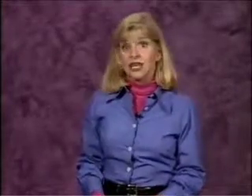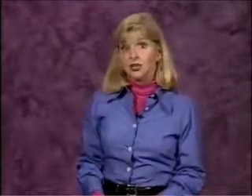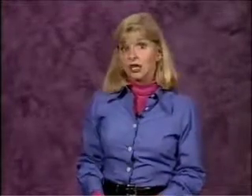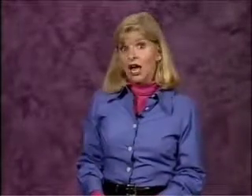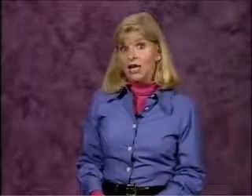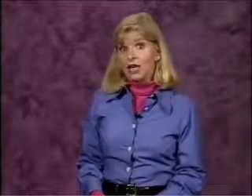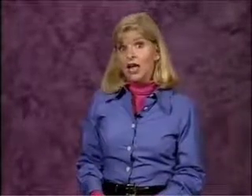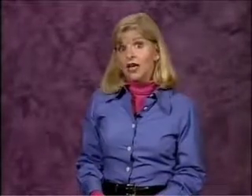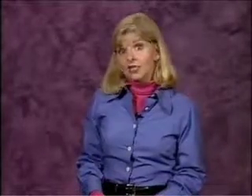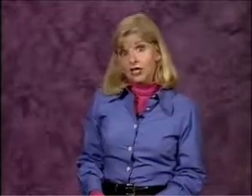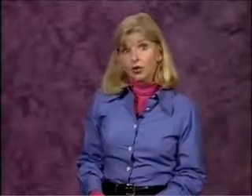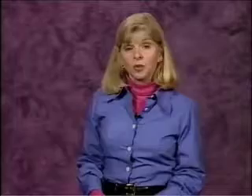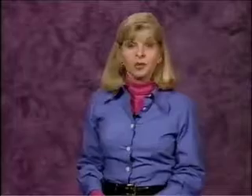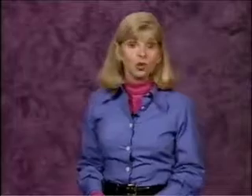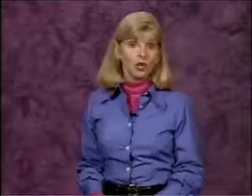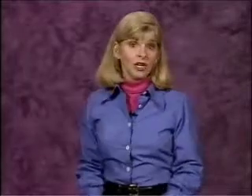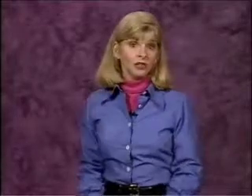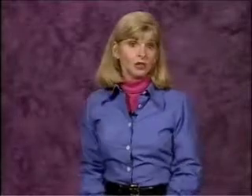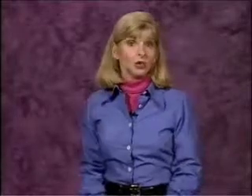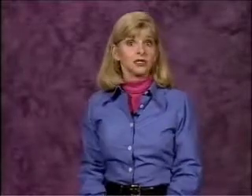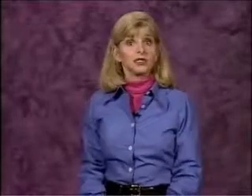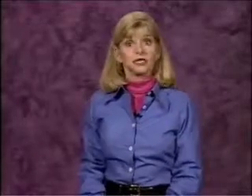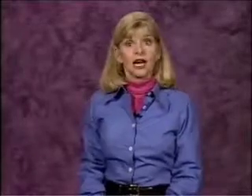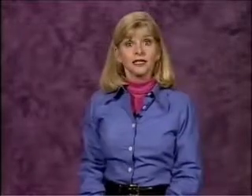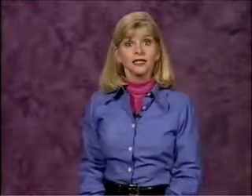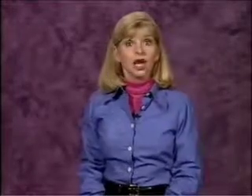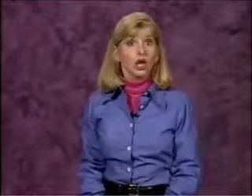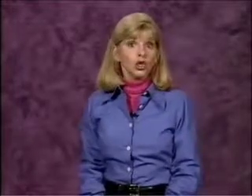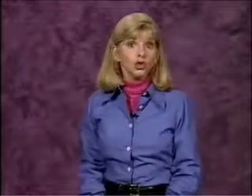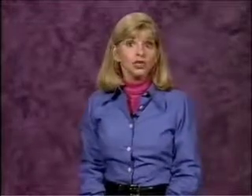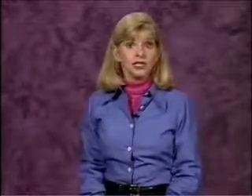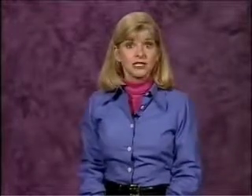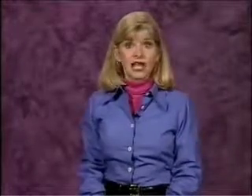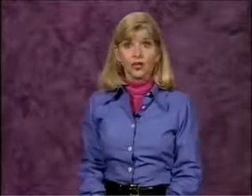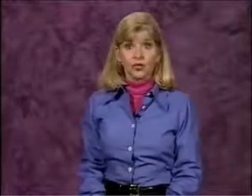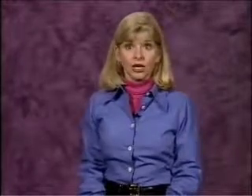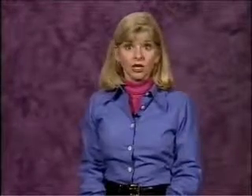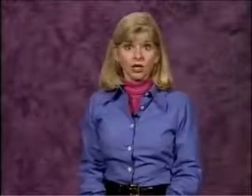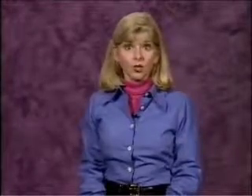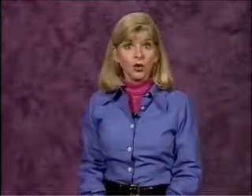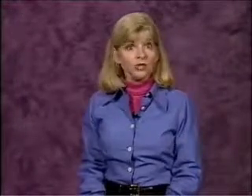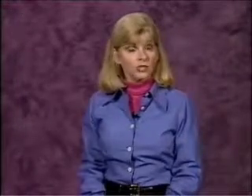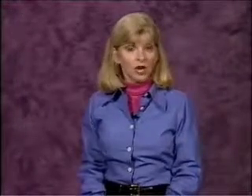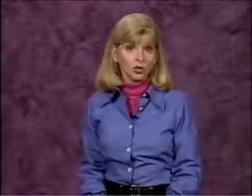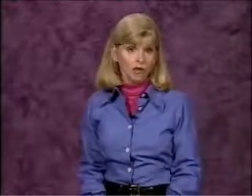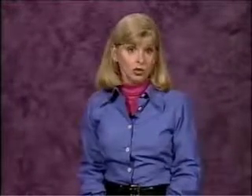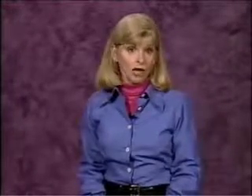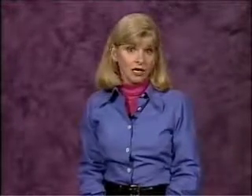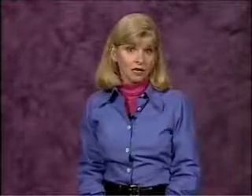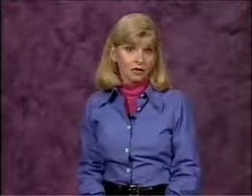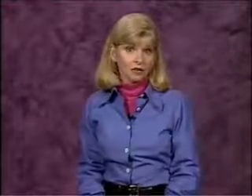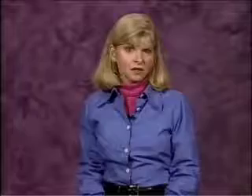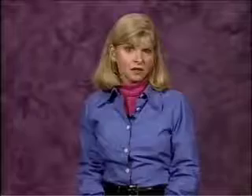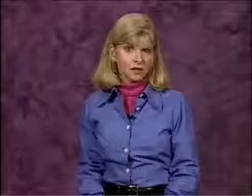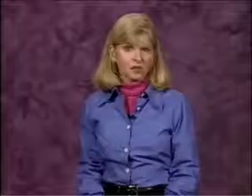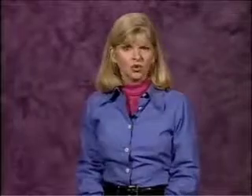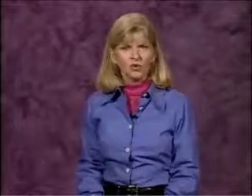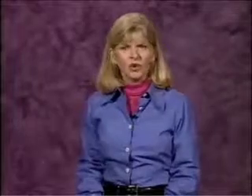sound alike, and hearing people who influenced signs used this sound relationship when the sign was created. Or maybe